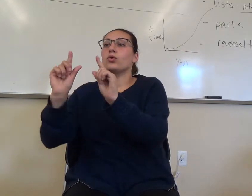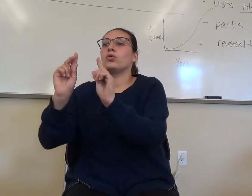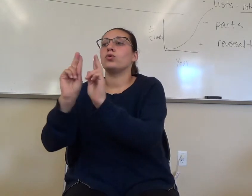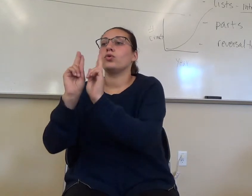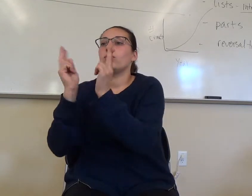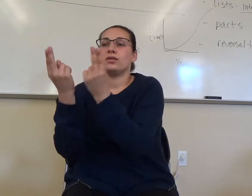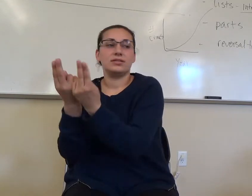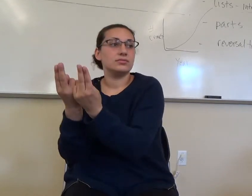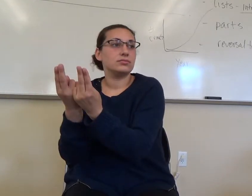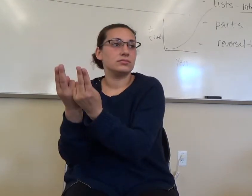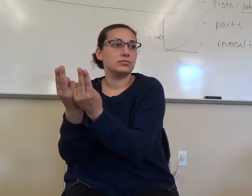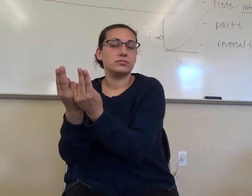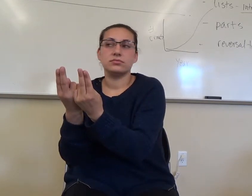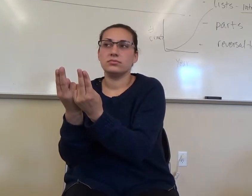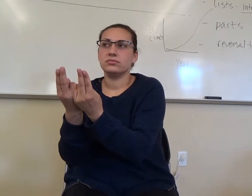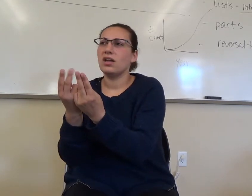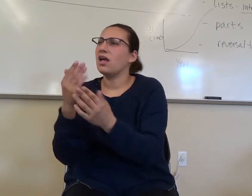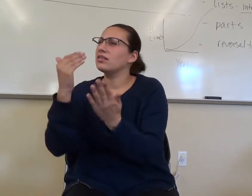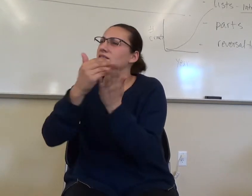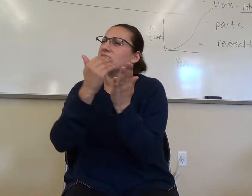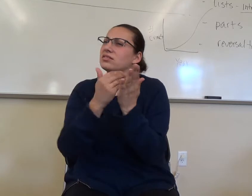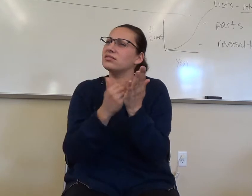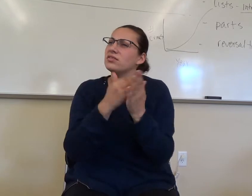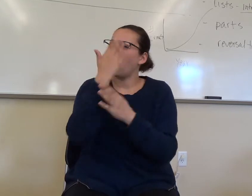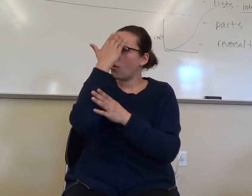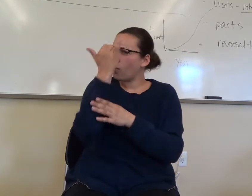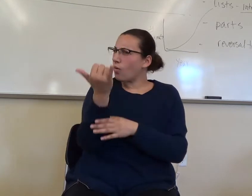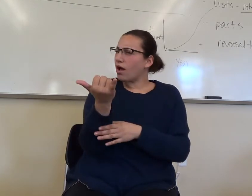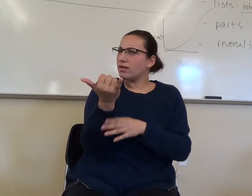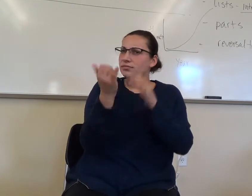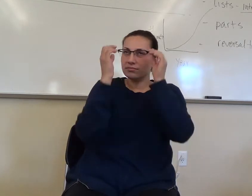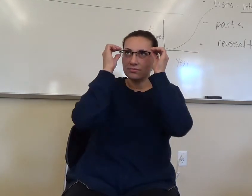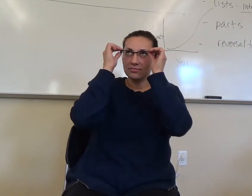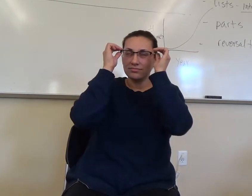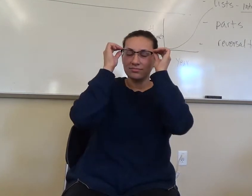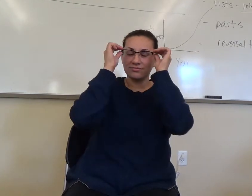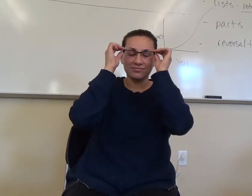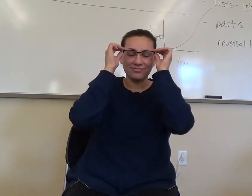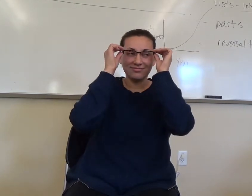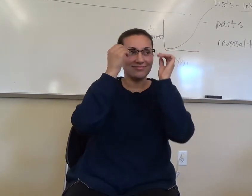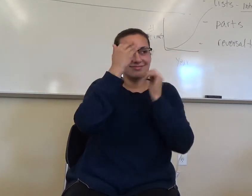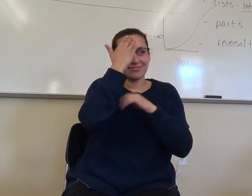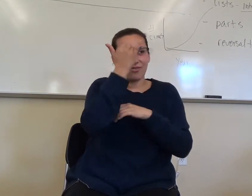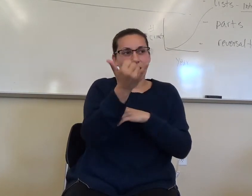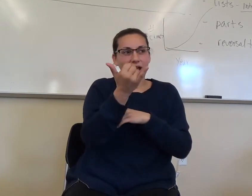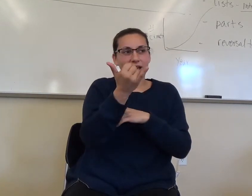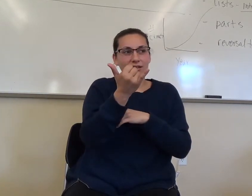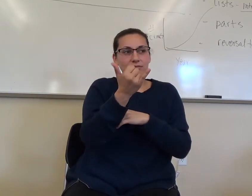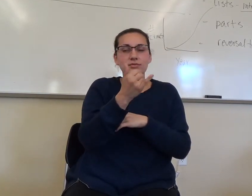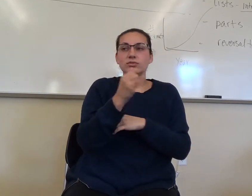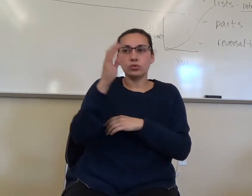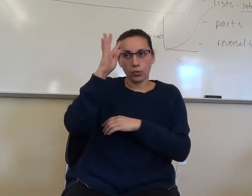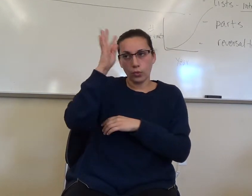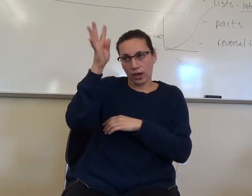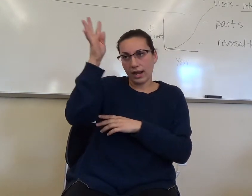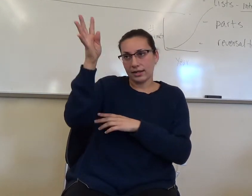gives us a list of why they were organized. social, economic, technological,